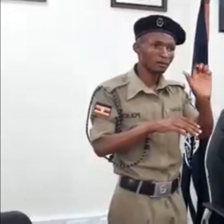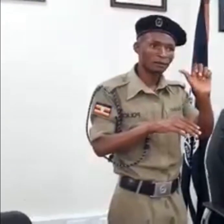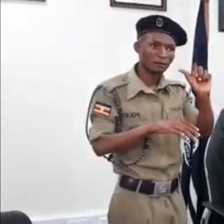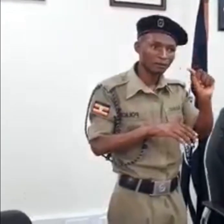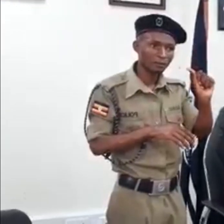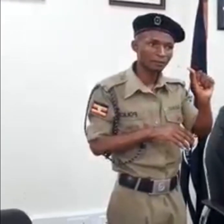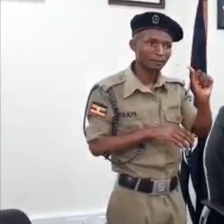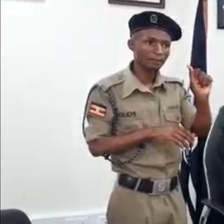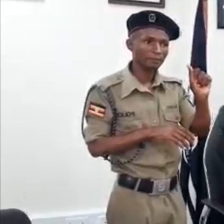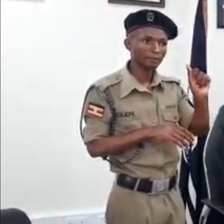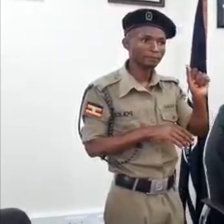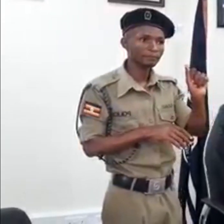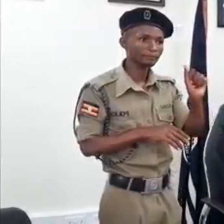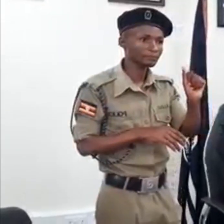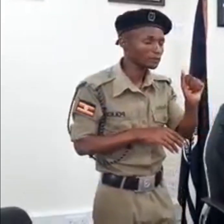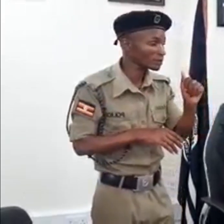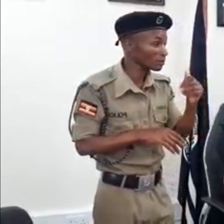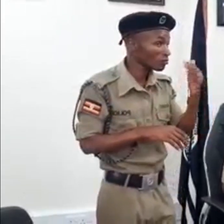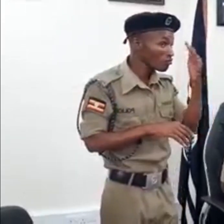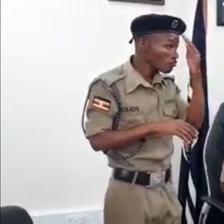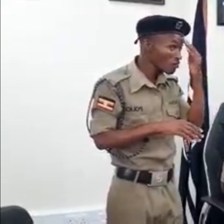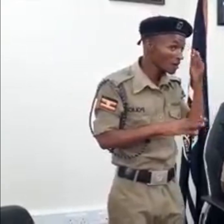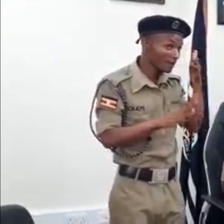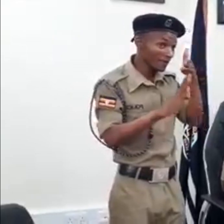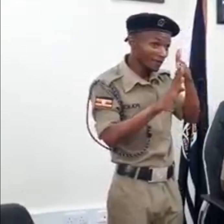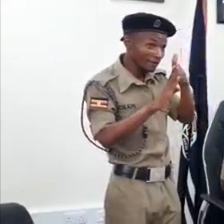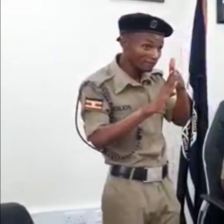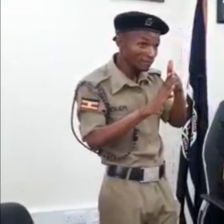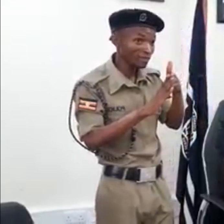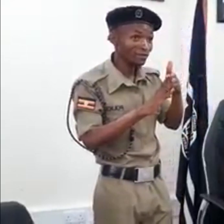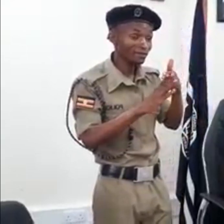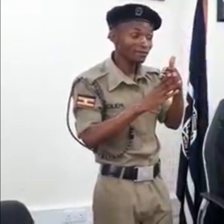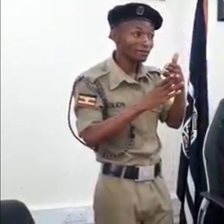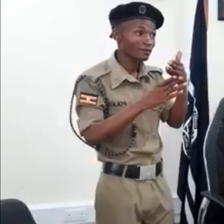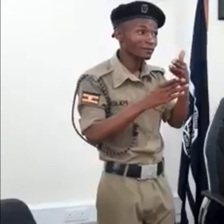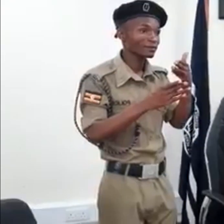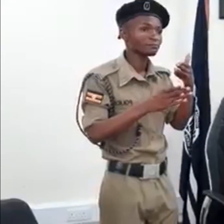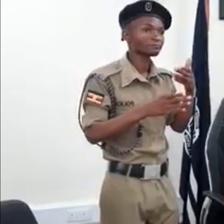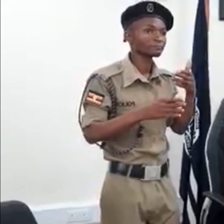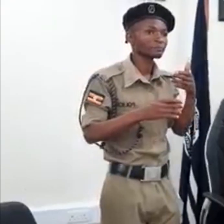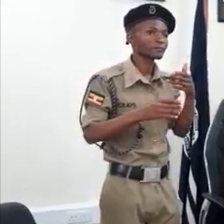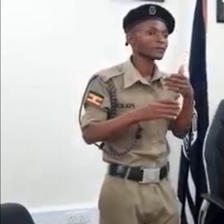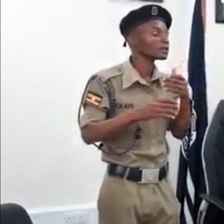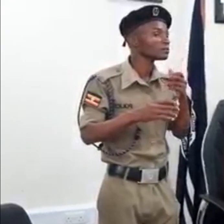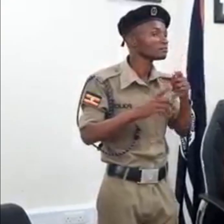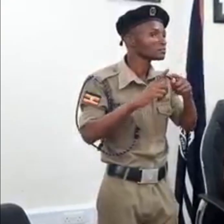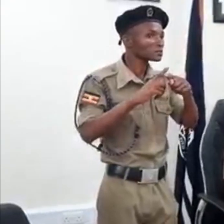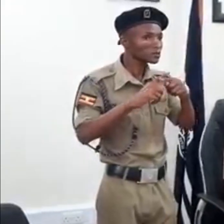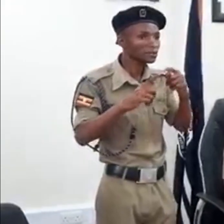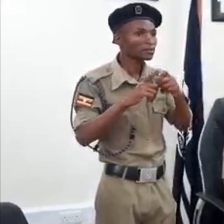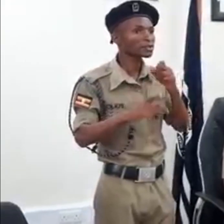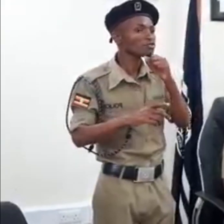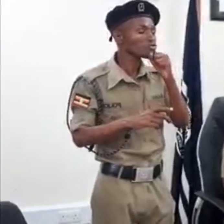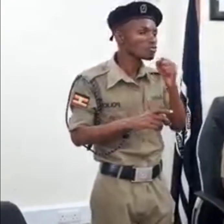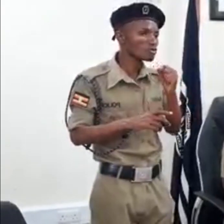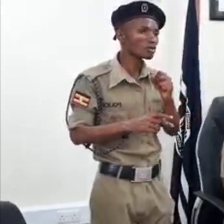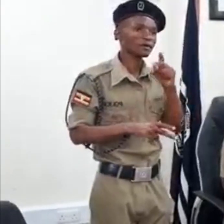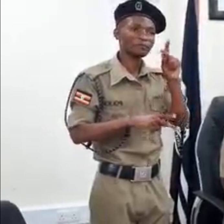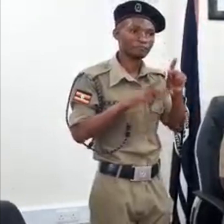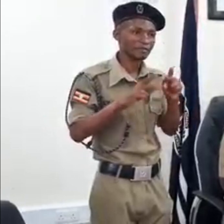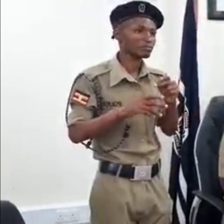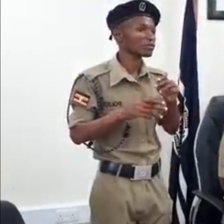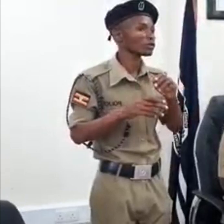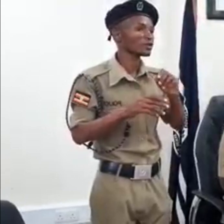was aimed at creating animosity against elderly victims in the